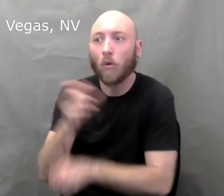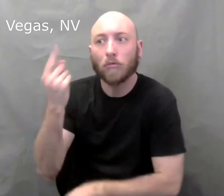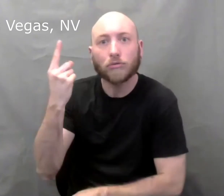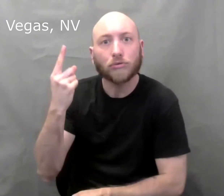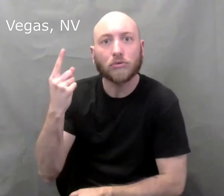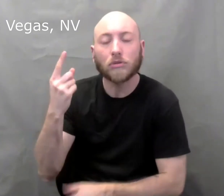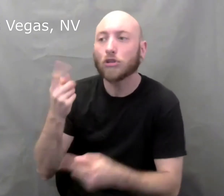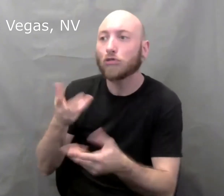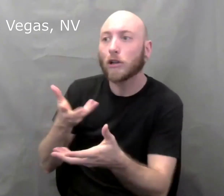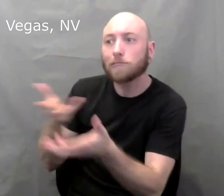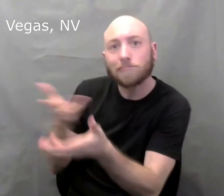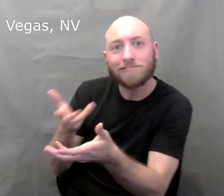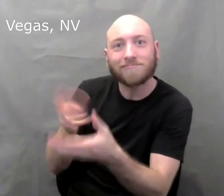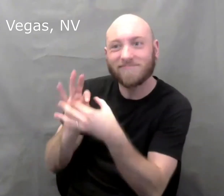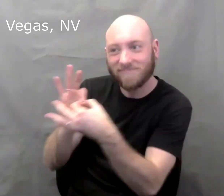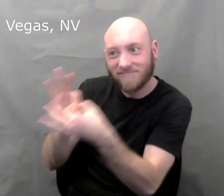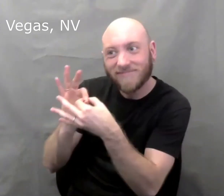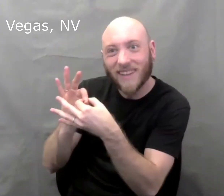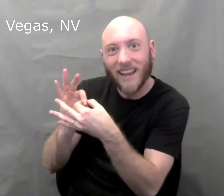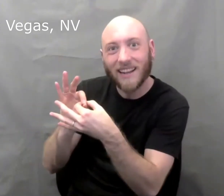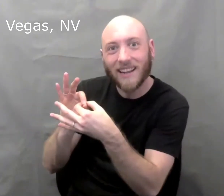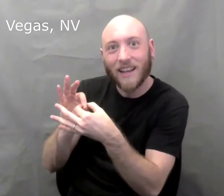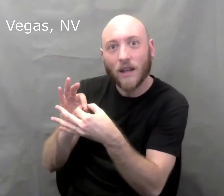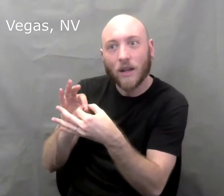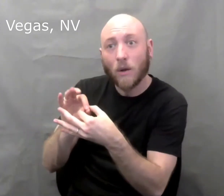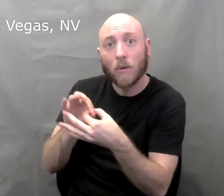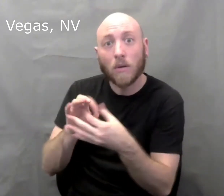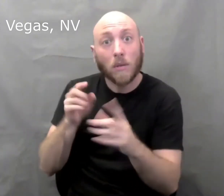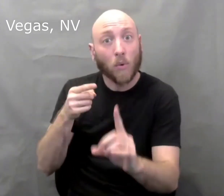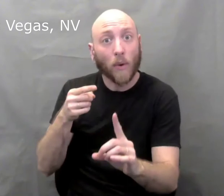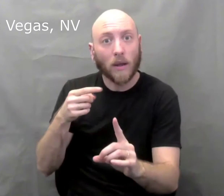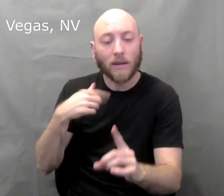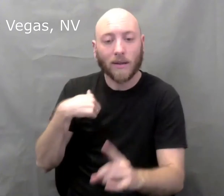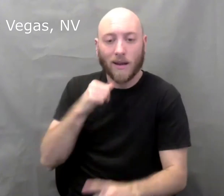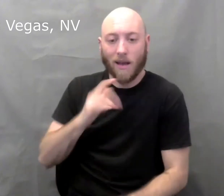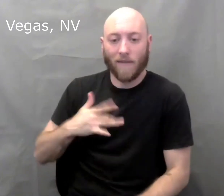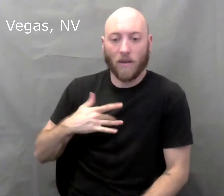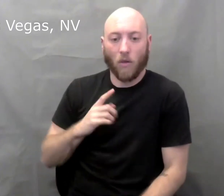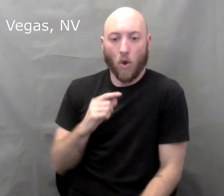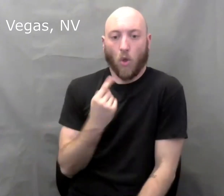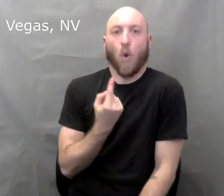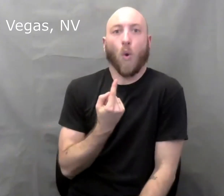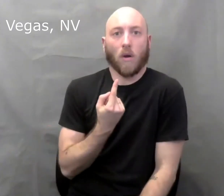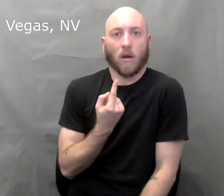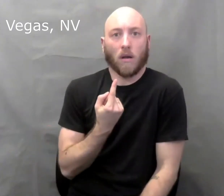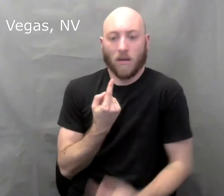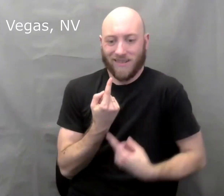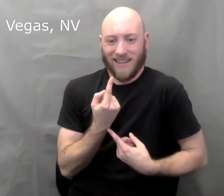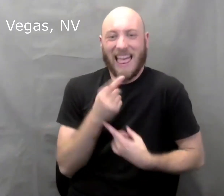herself in my shoes so that I didn't feel alone. And that was really what I needed, especially in early